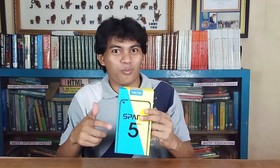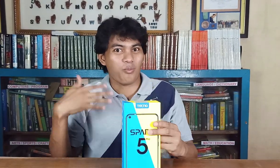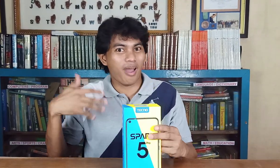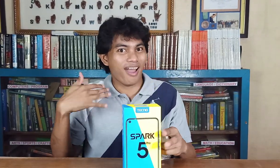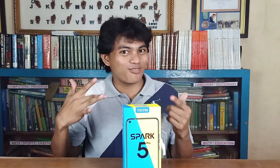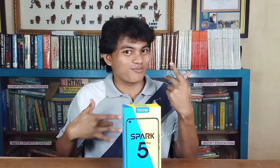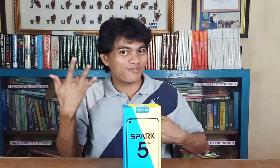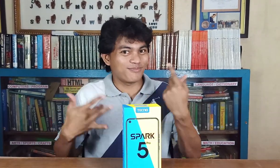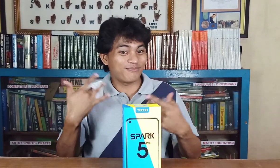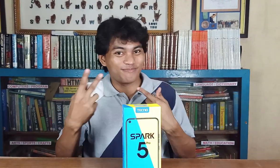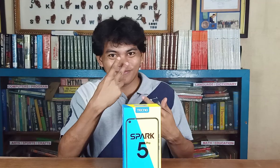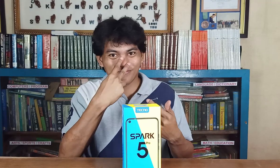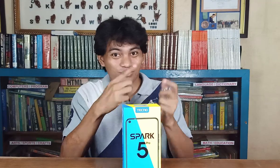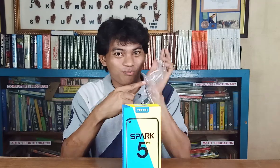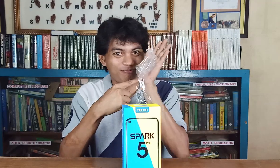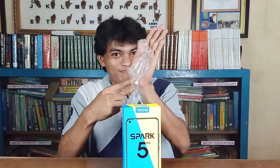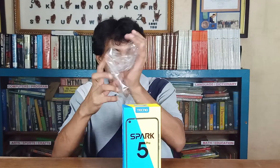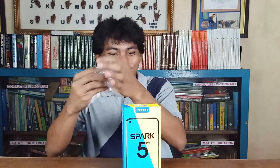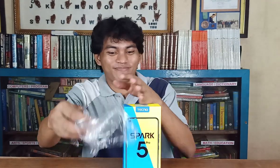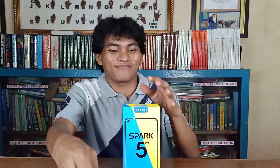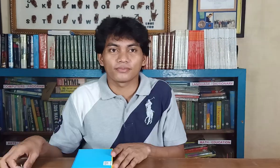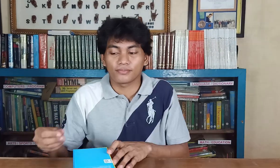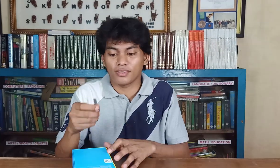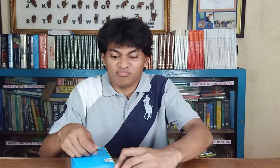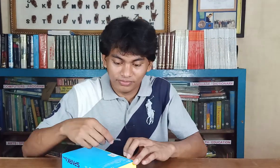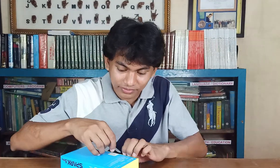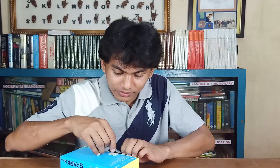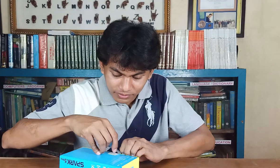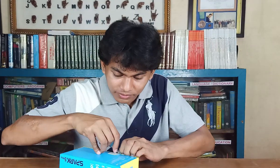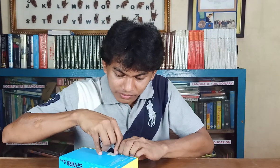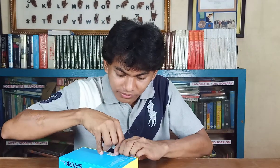Wow, we are excited to see what's inside.